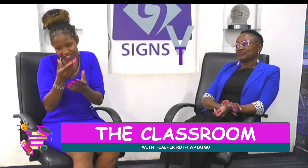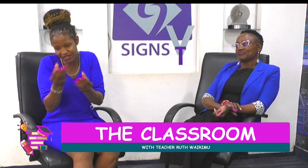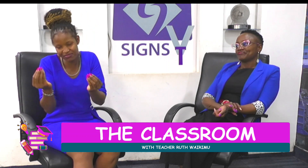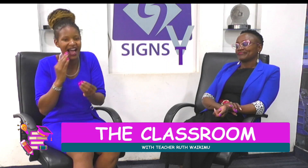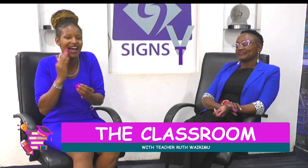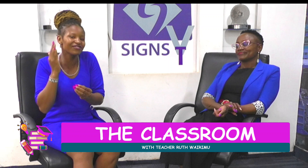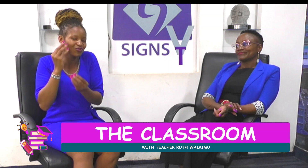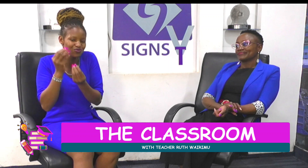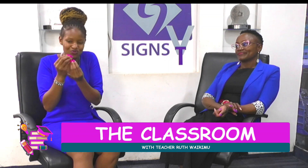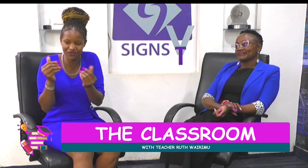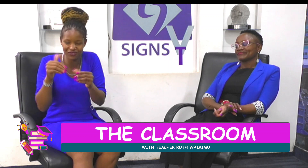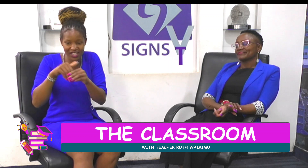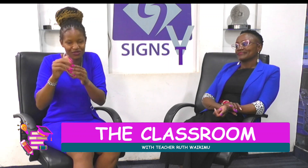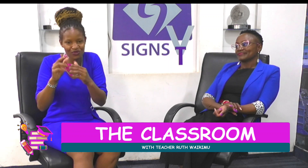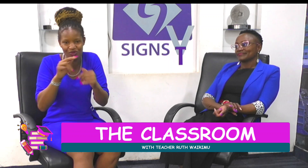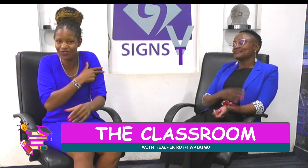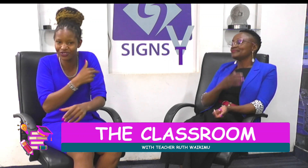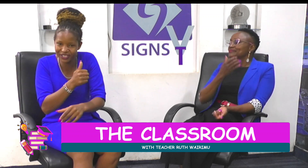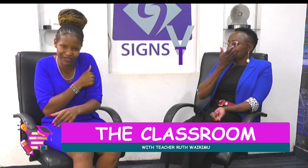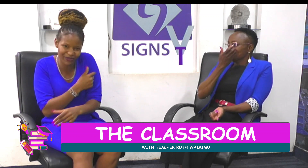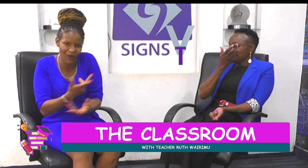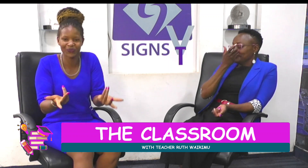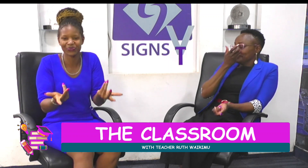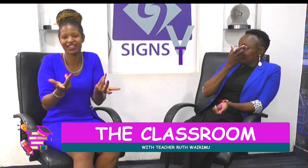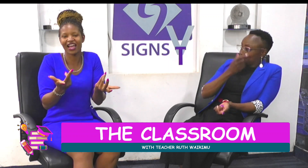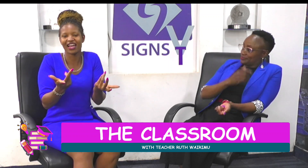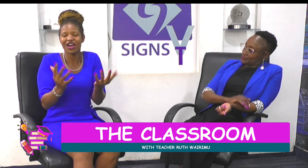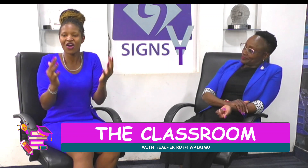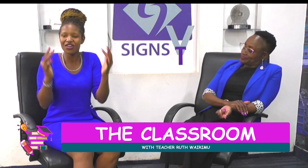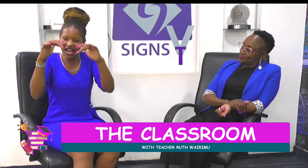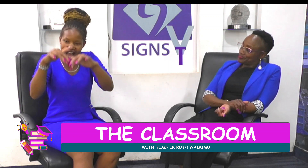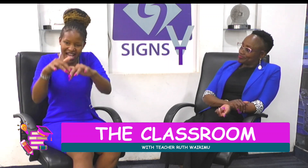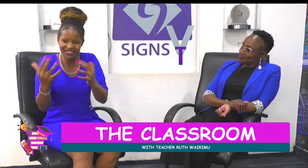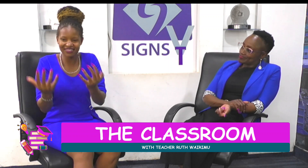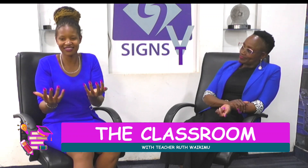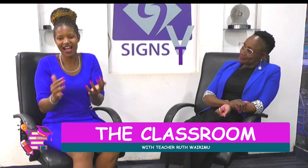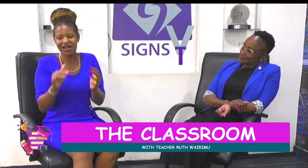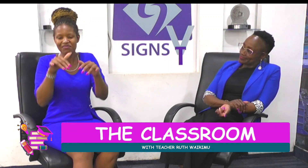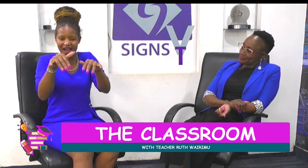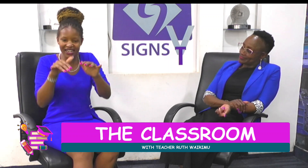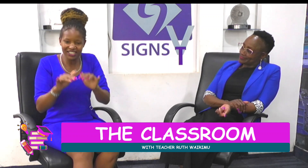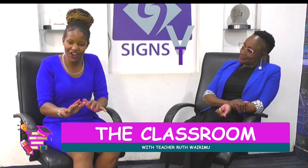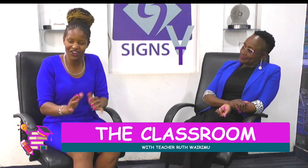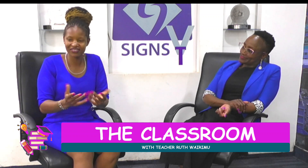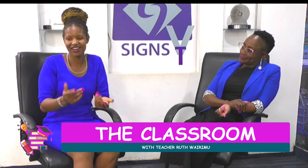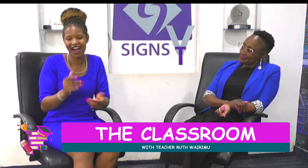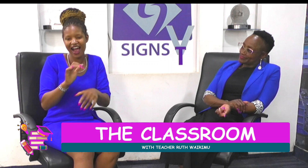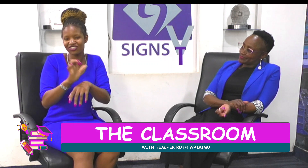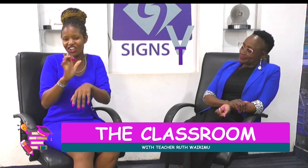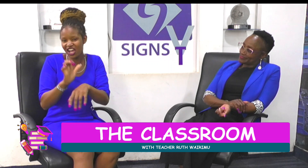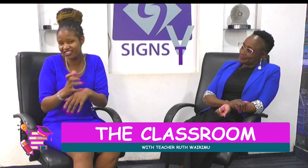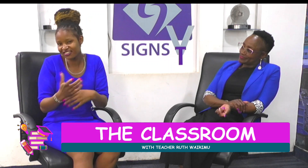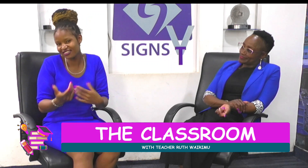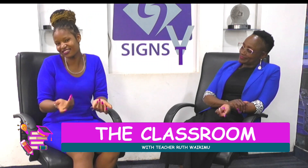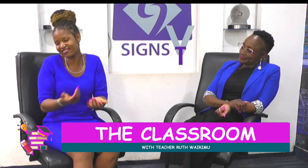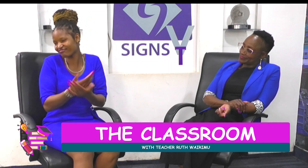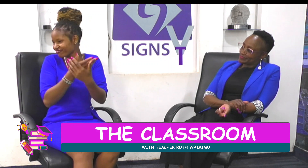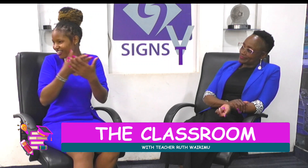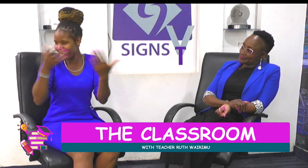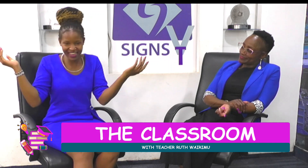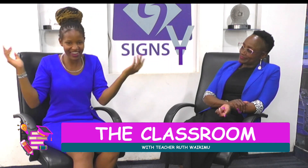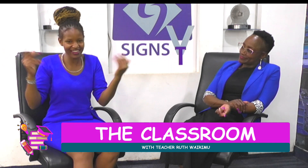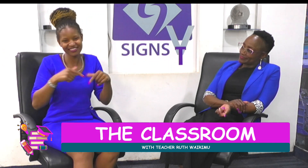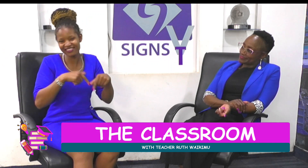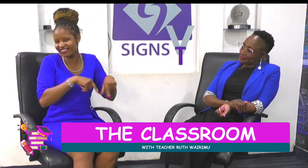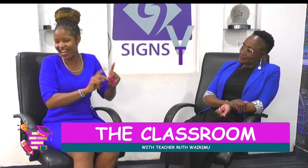to the hospitals and there's communication barriers and all that, but people like Ruth are there who you can call and